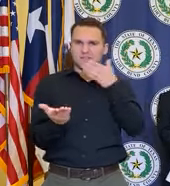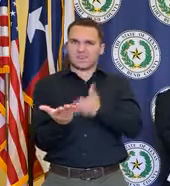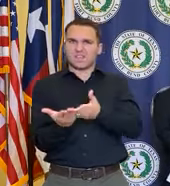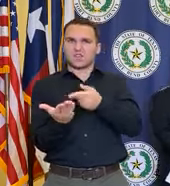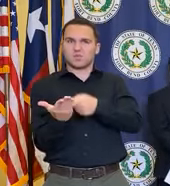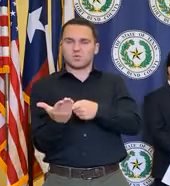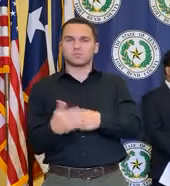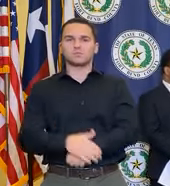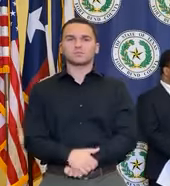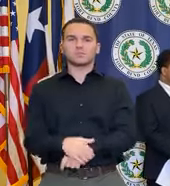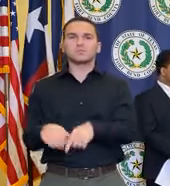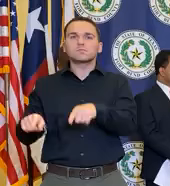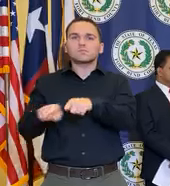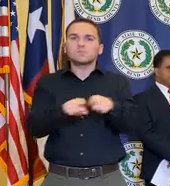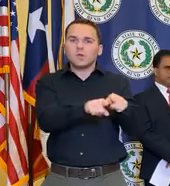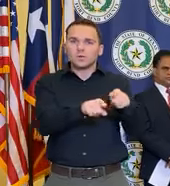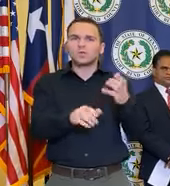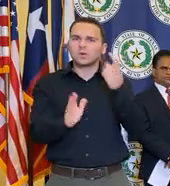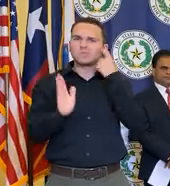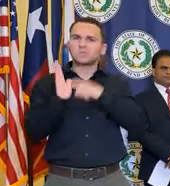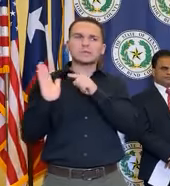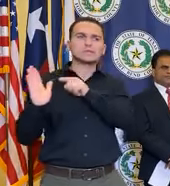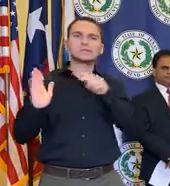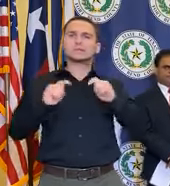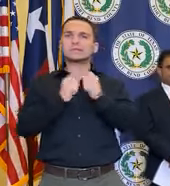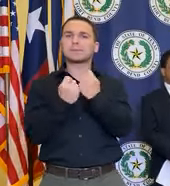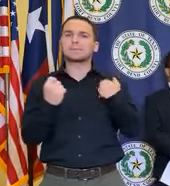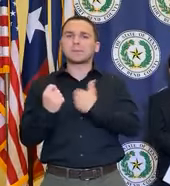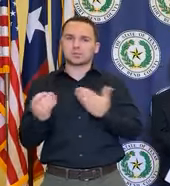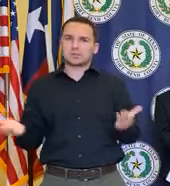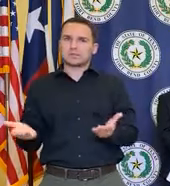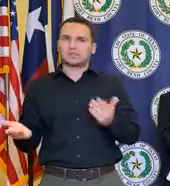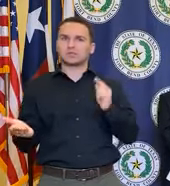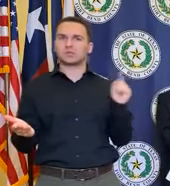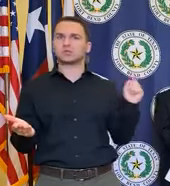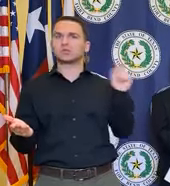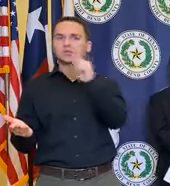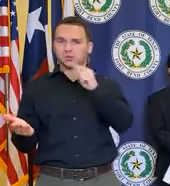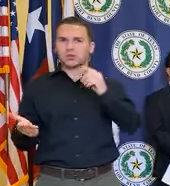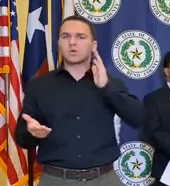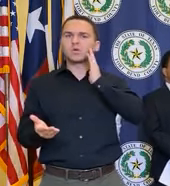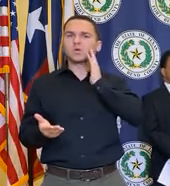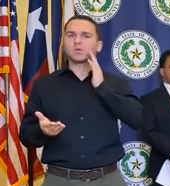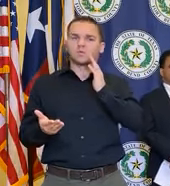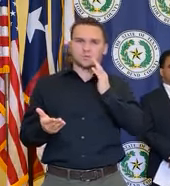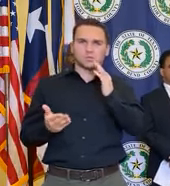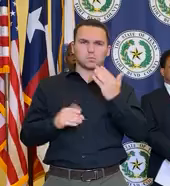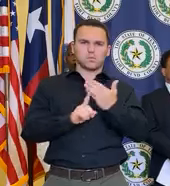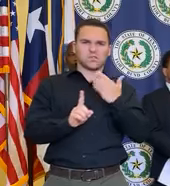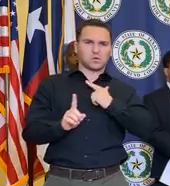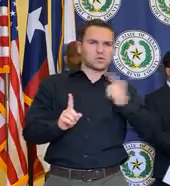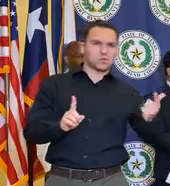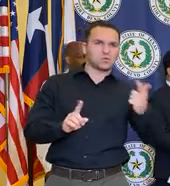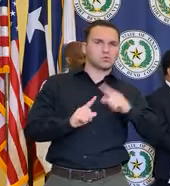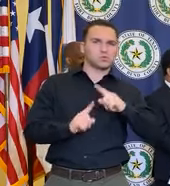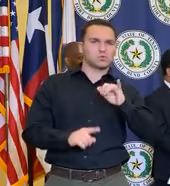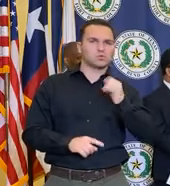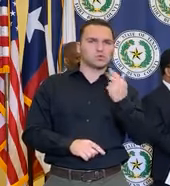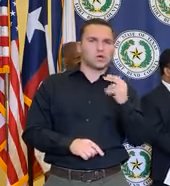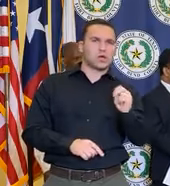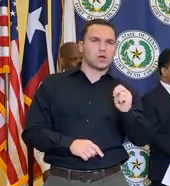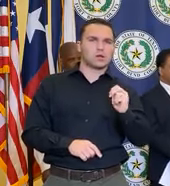here before I hand it over to Jahan Tolliver, who's going to discuss all of the details about those different apps. And so I have with me